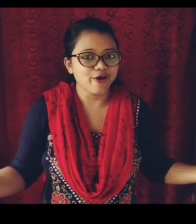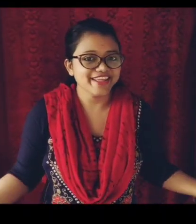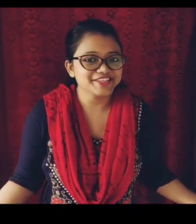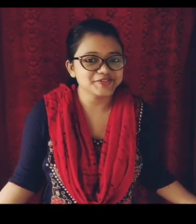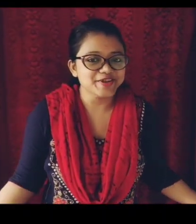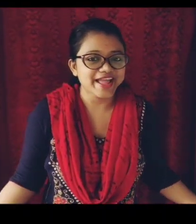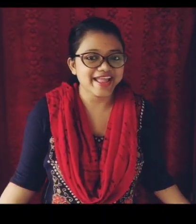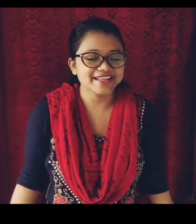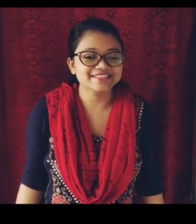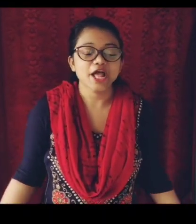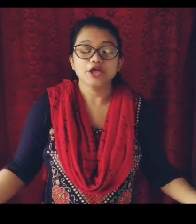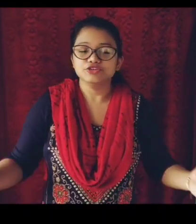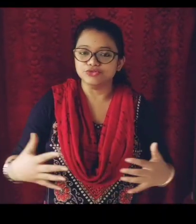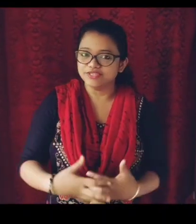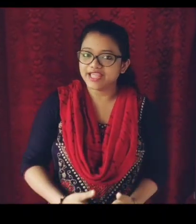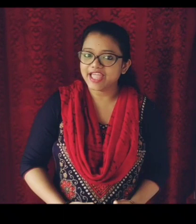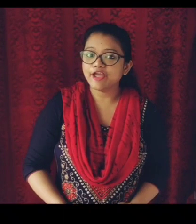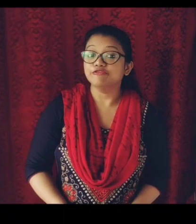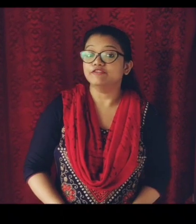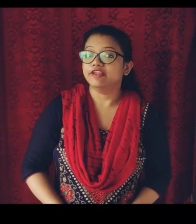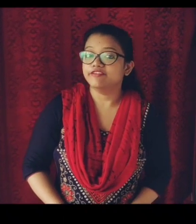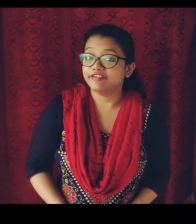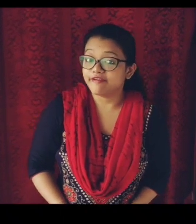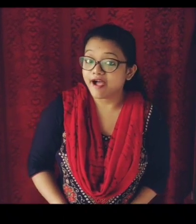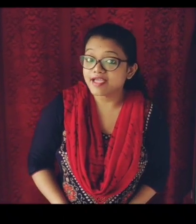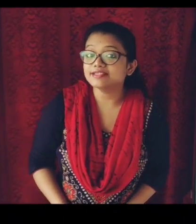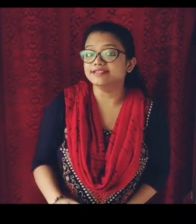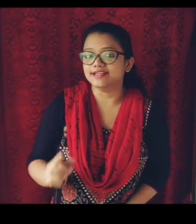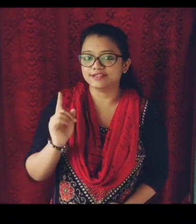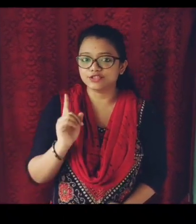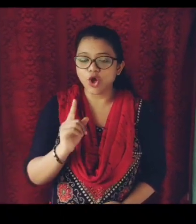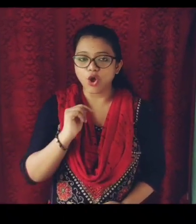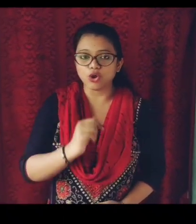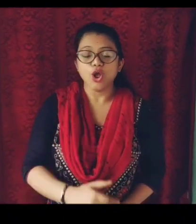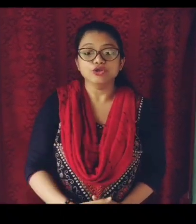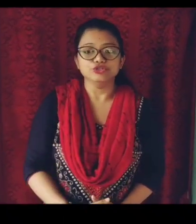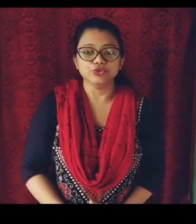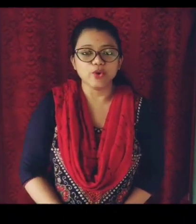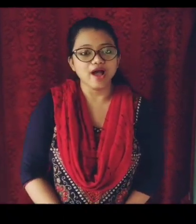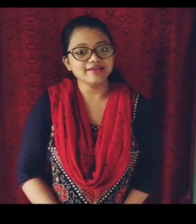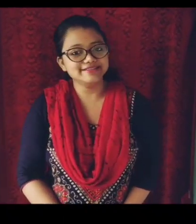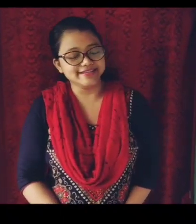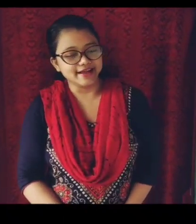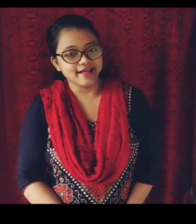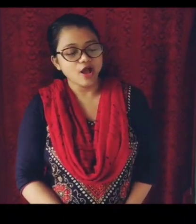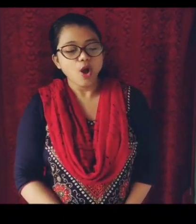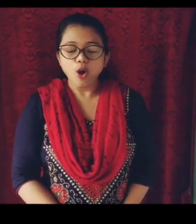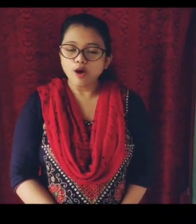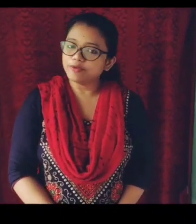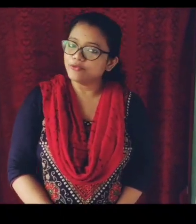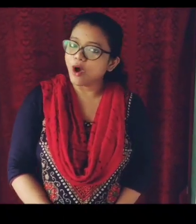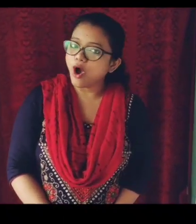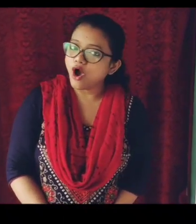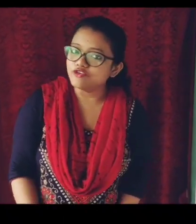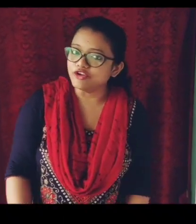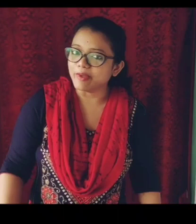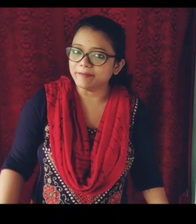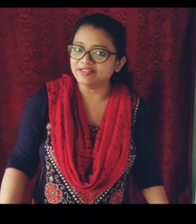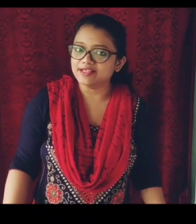morning, students. Today we will revise the song Do a Deer. Hope you all remember the